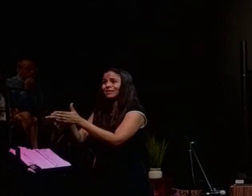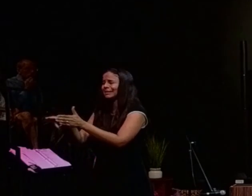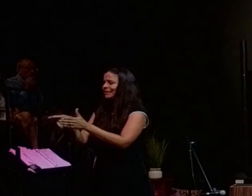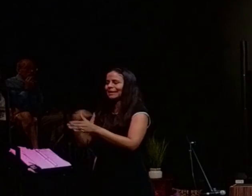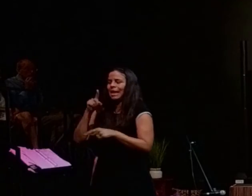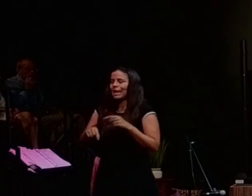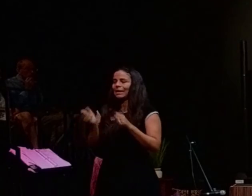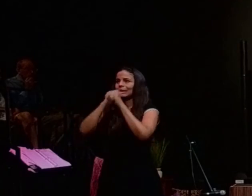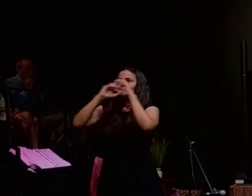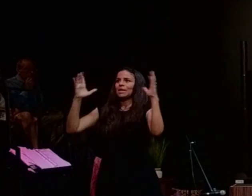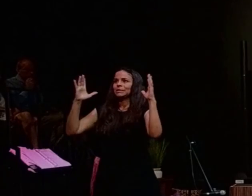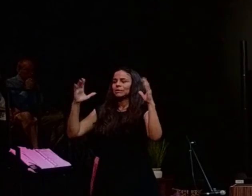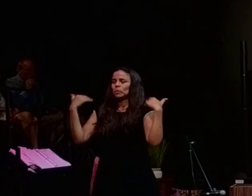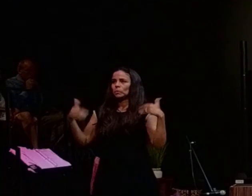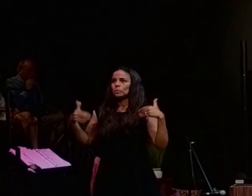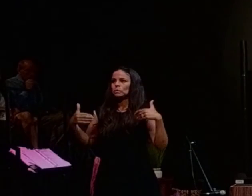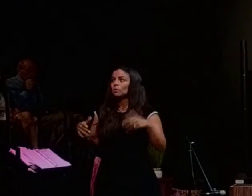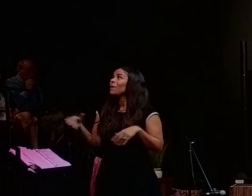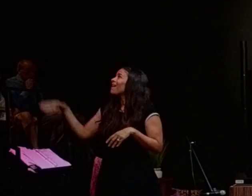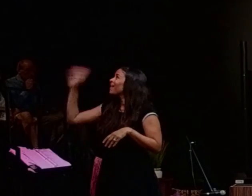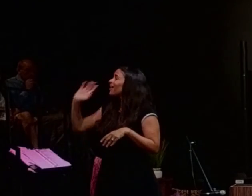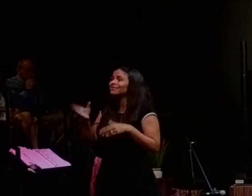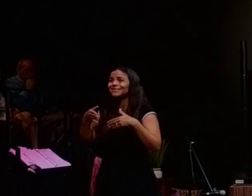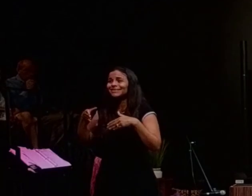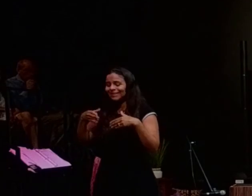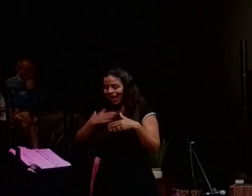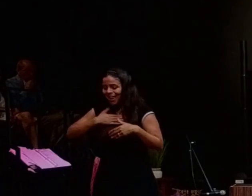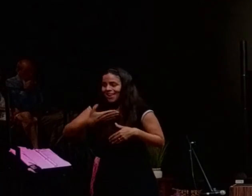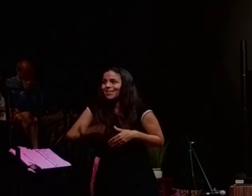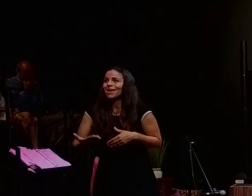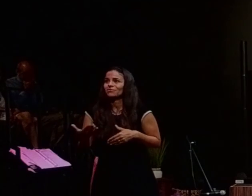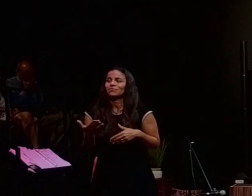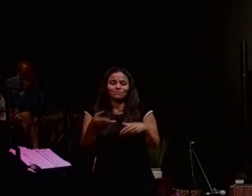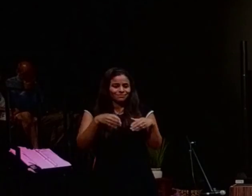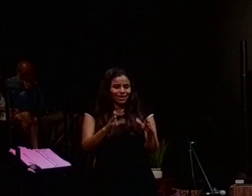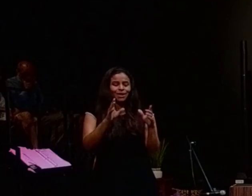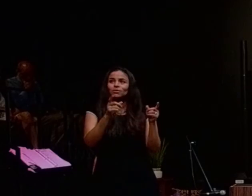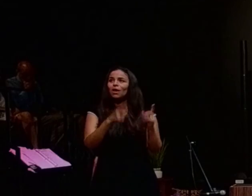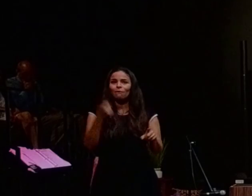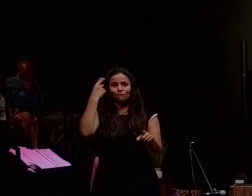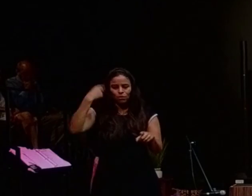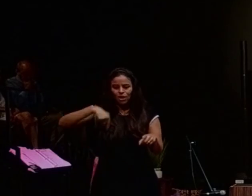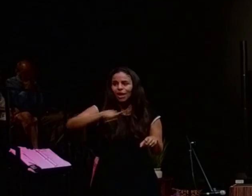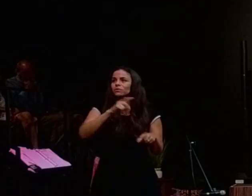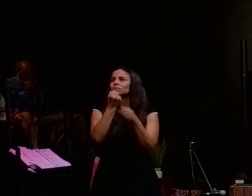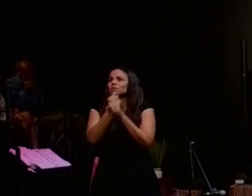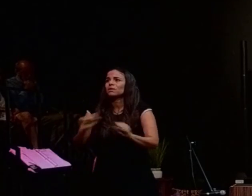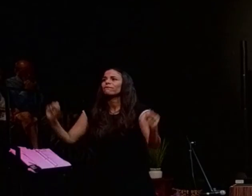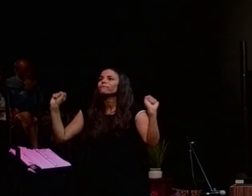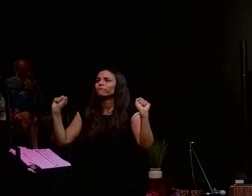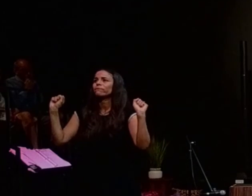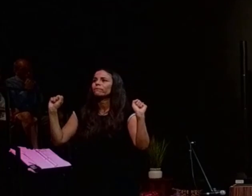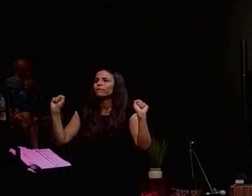It's a lot, you know, and yet God was willing to allow that to happen so that we might have a chance at salvation. You know,